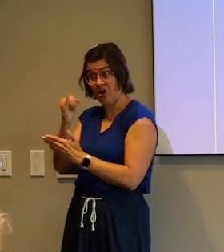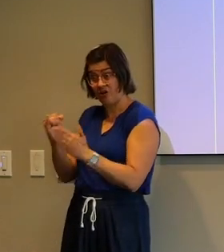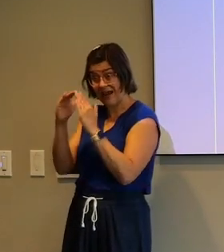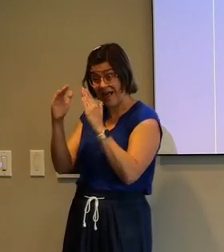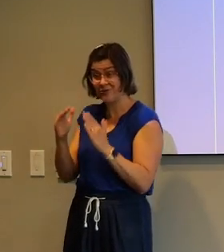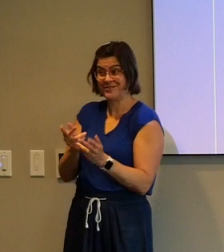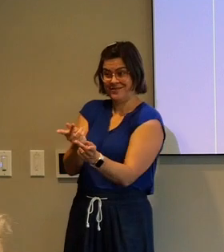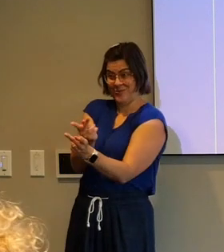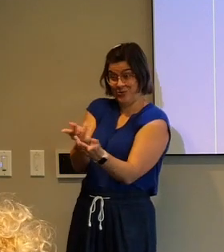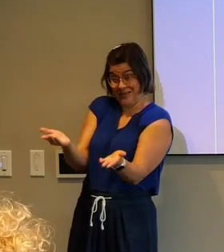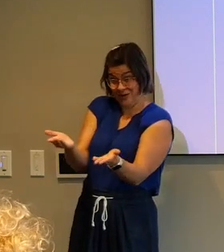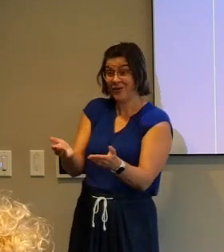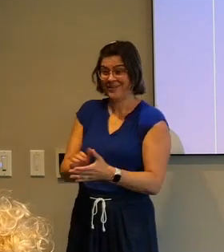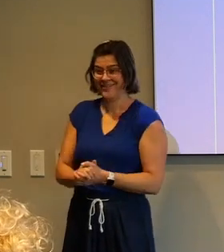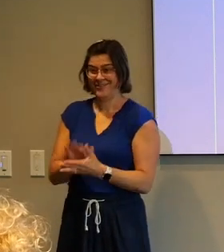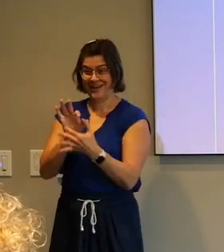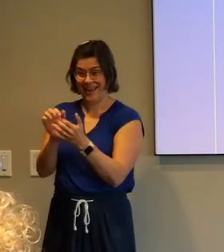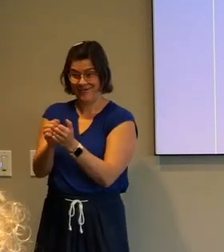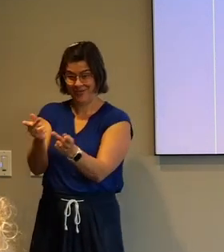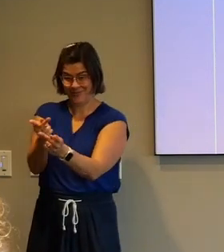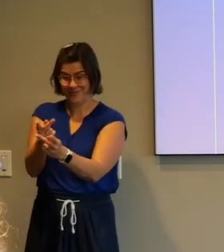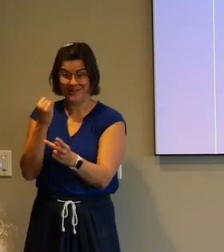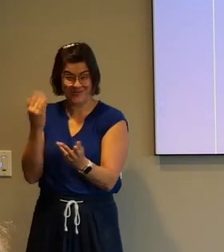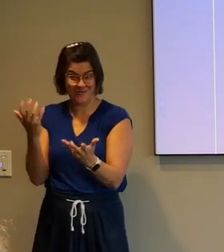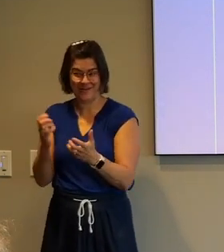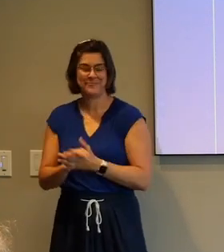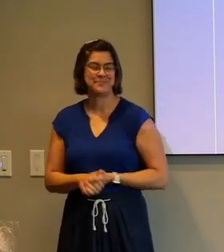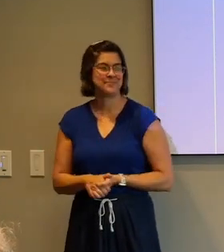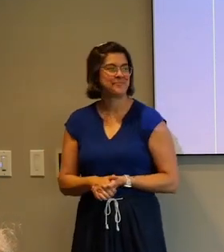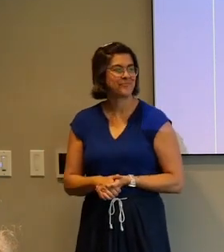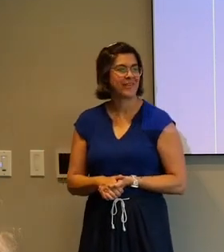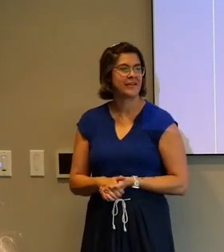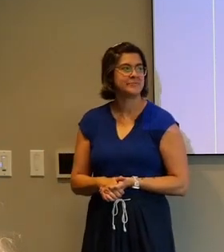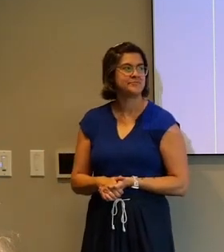so we can connect with them as well. Yeah, if you want to do a little wave.